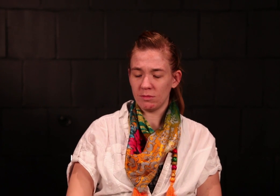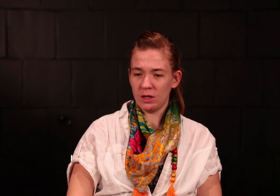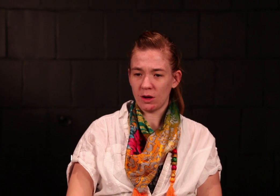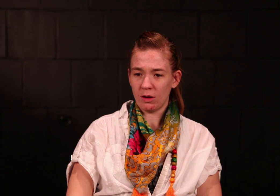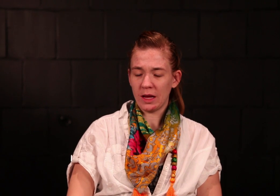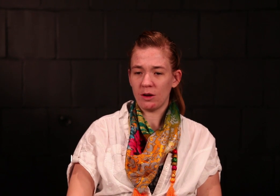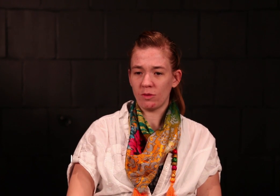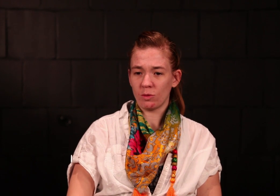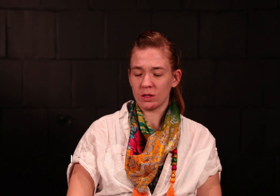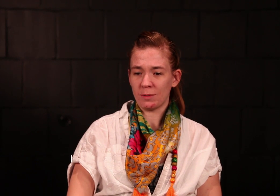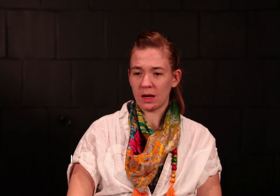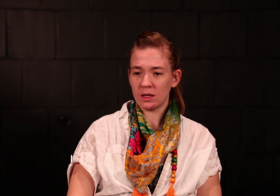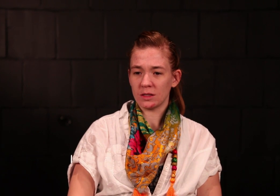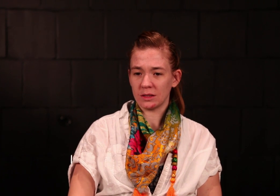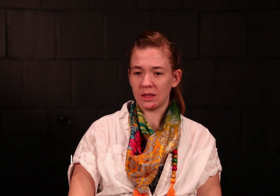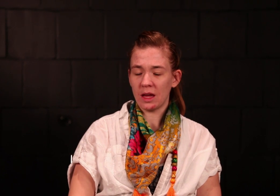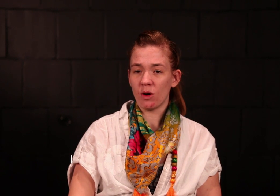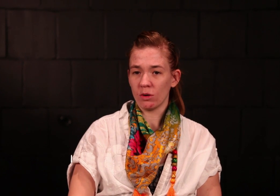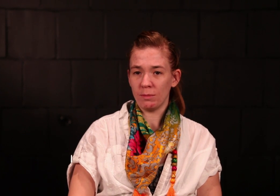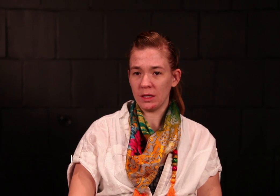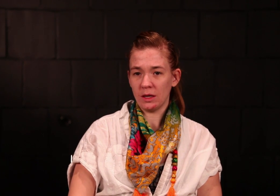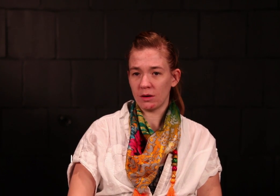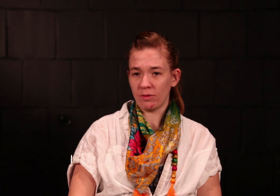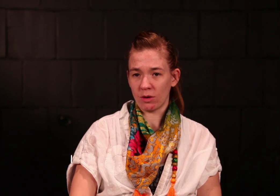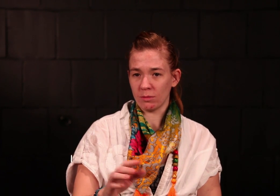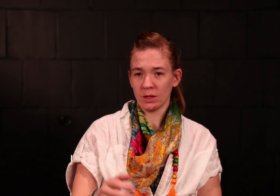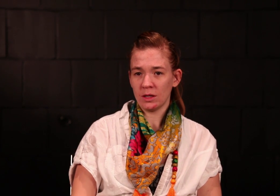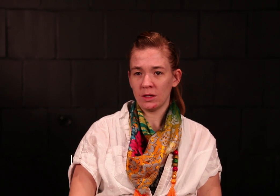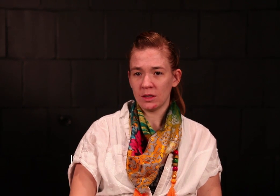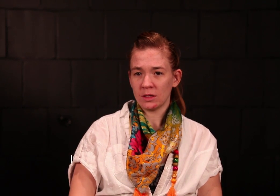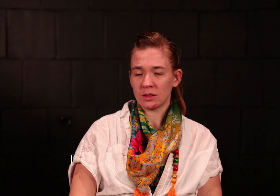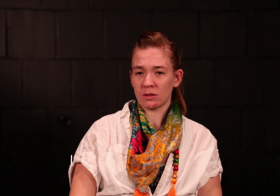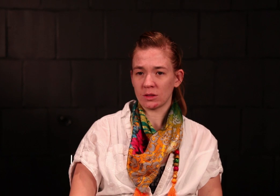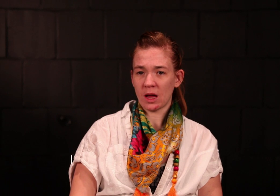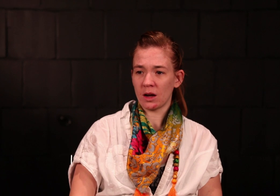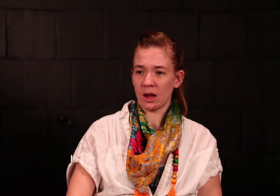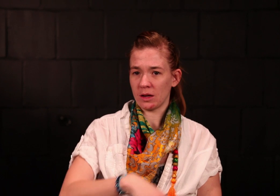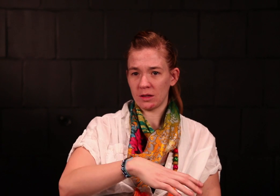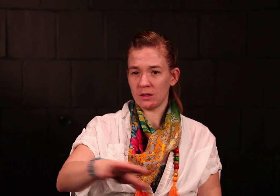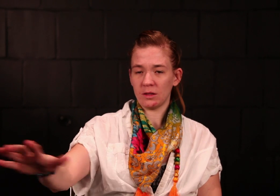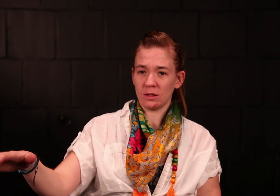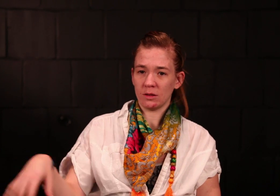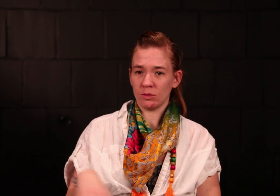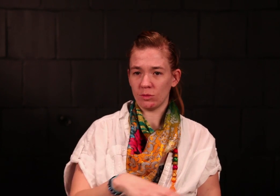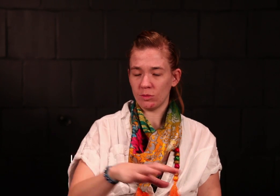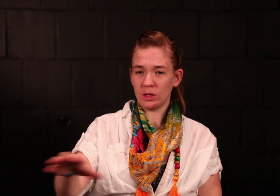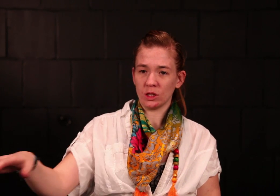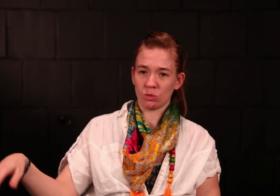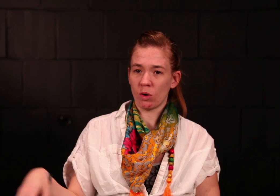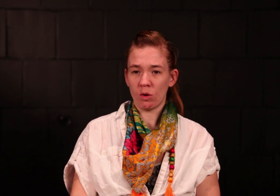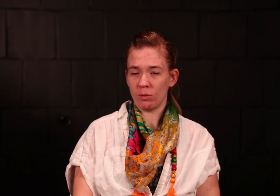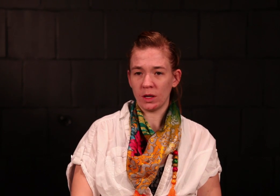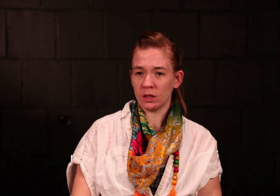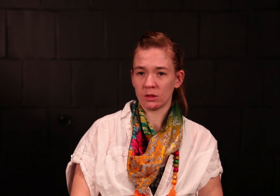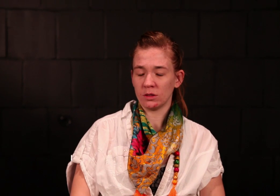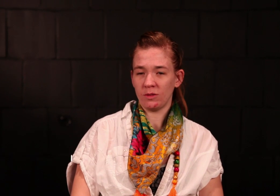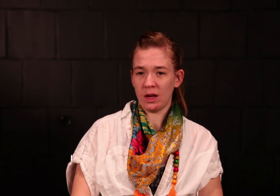you know, land over was my cousins, and they owned a big dairy farm. So it was kind of like we just roamed hundreds of